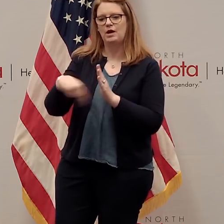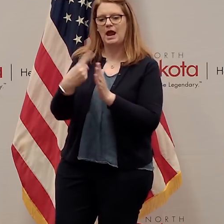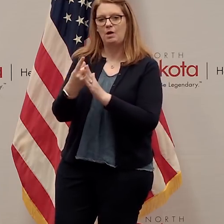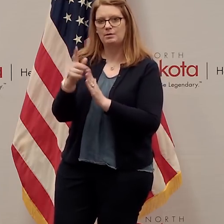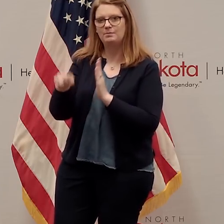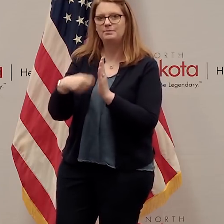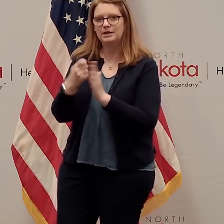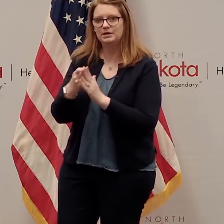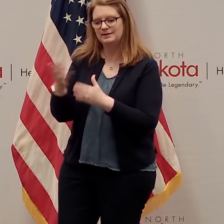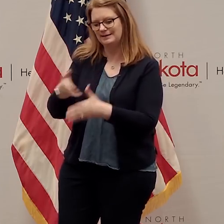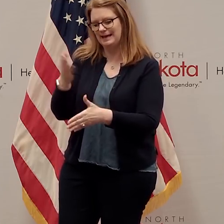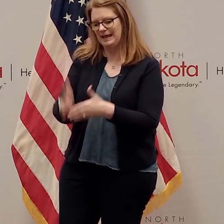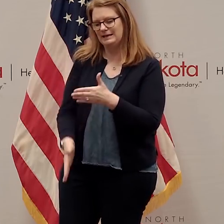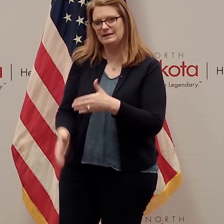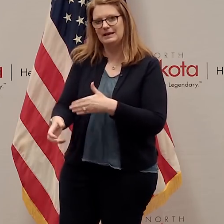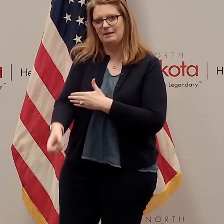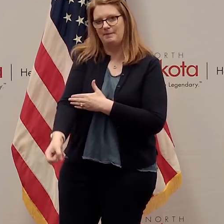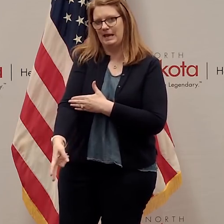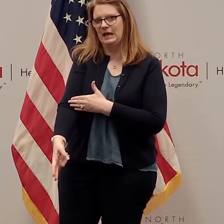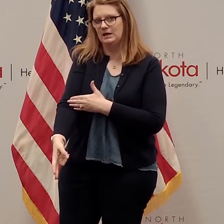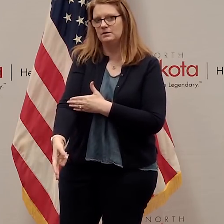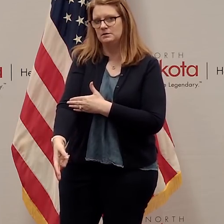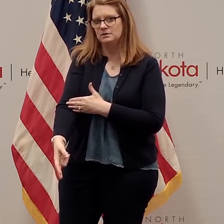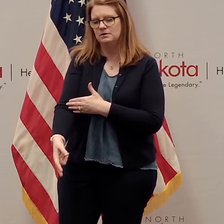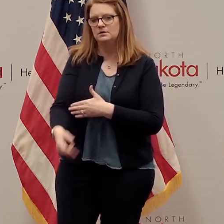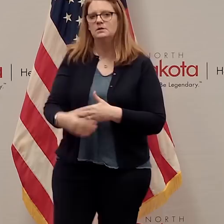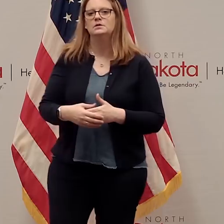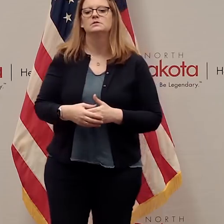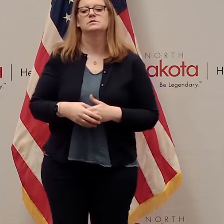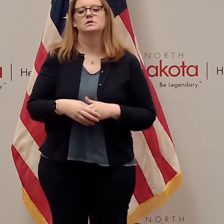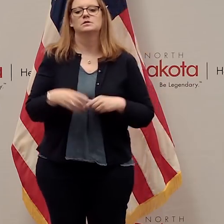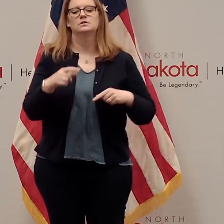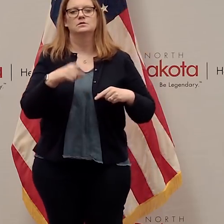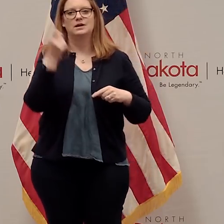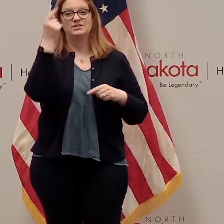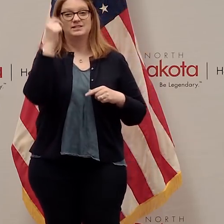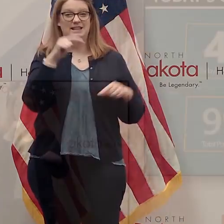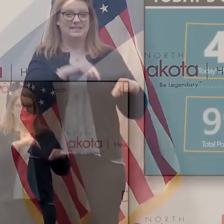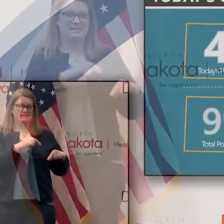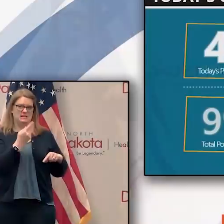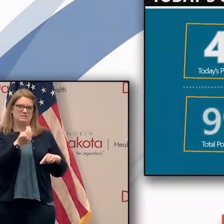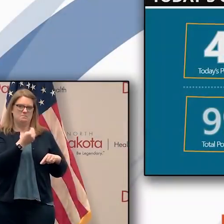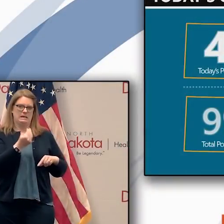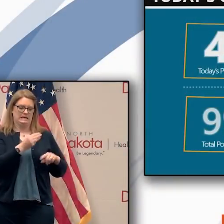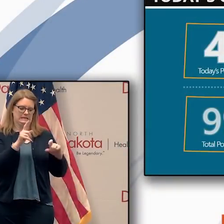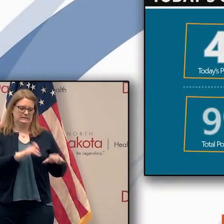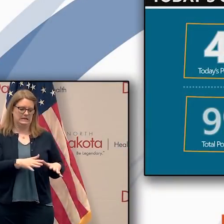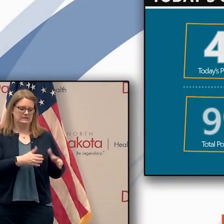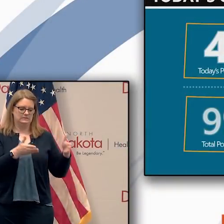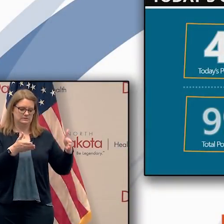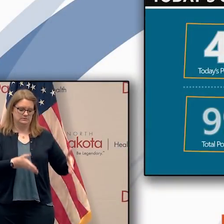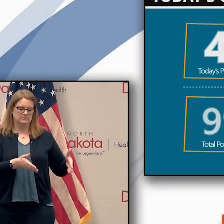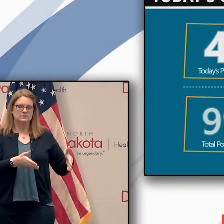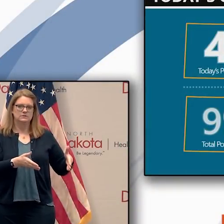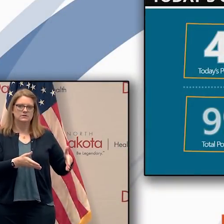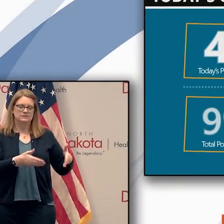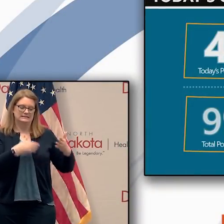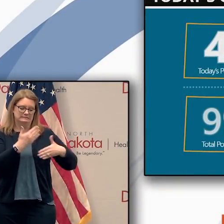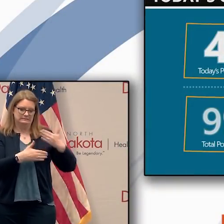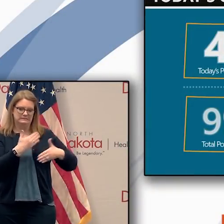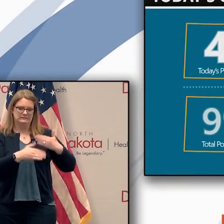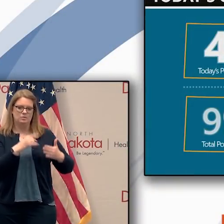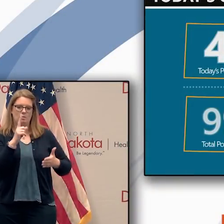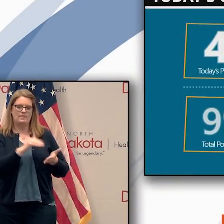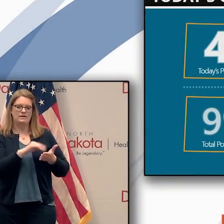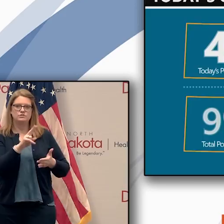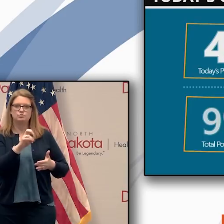this morning at midnight. So this would be Monday's test runs through the labs is the time frame that these